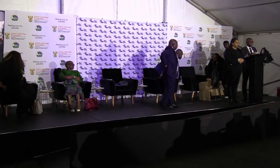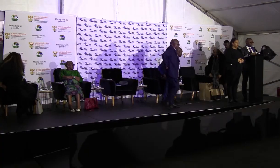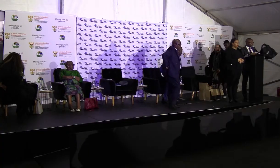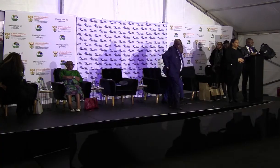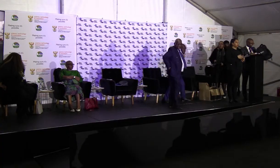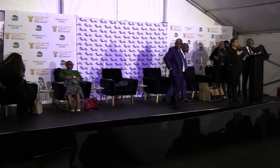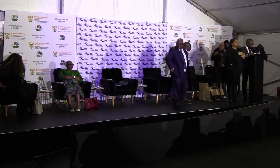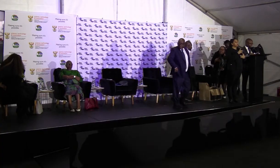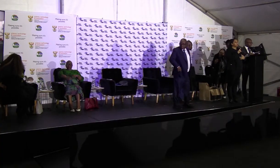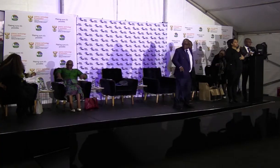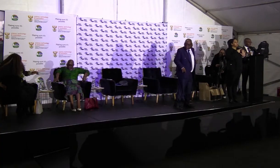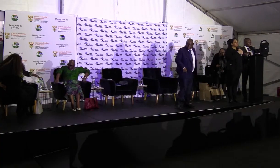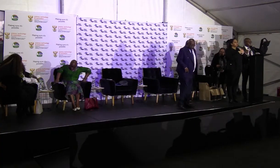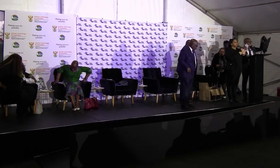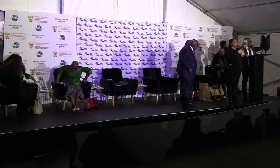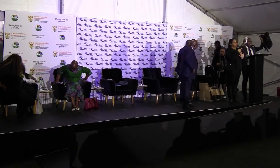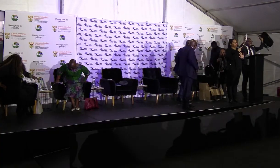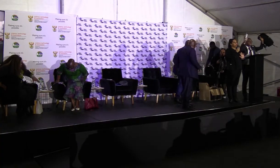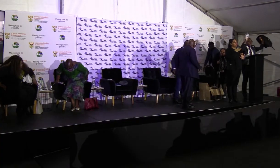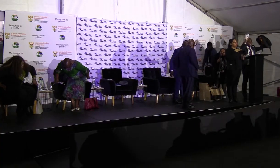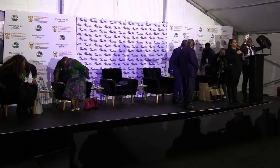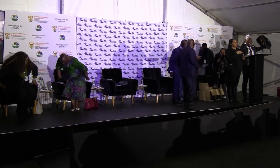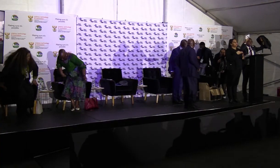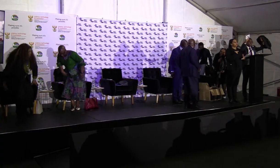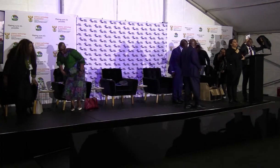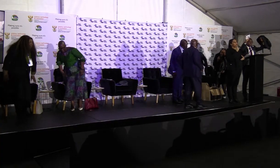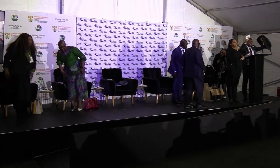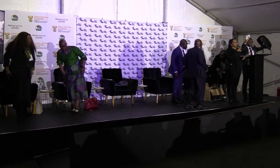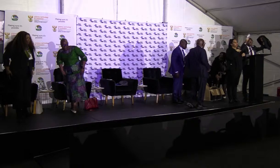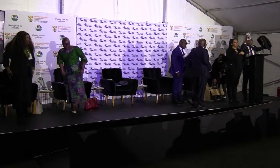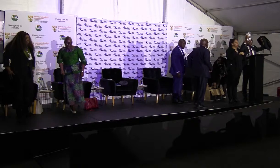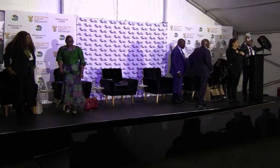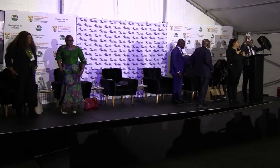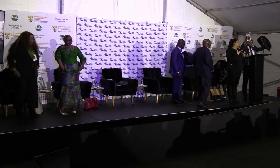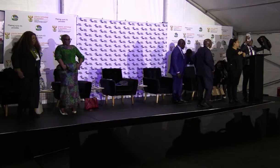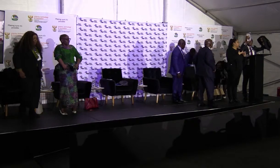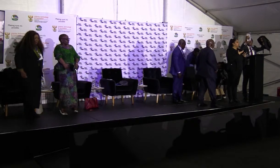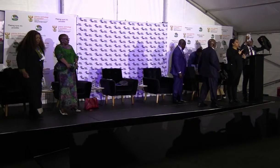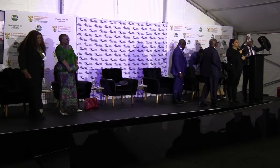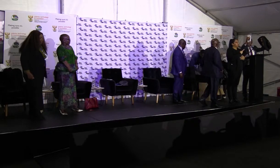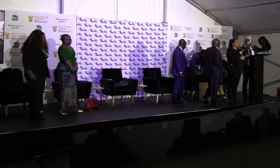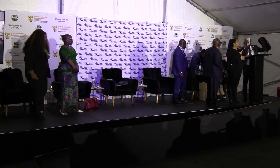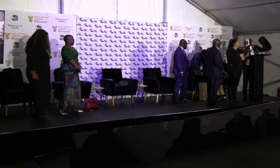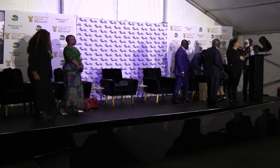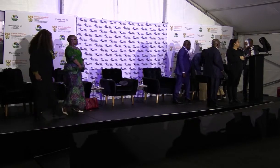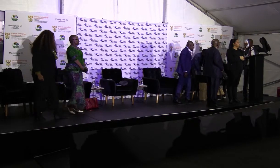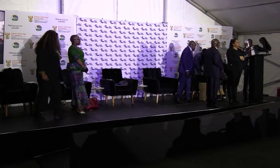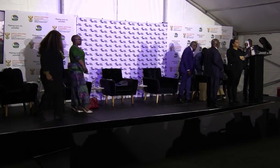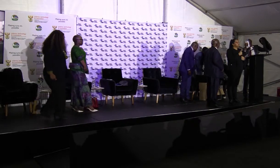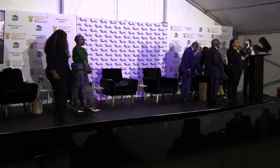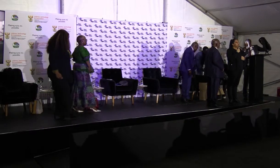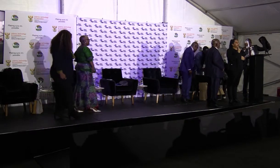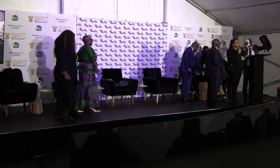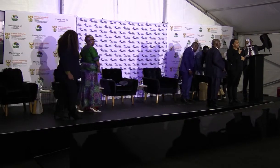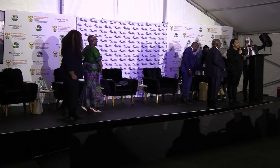So let me first show you. This is what they are receiving. It's a calculator, right? Yeah.